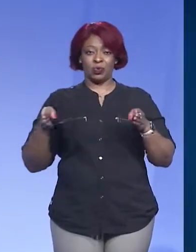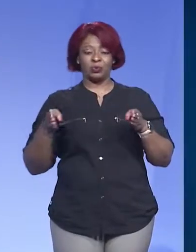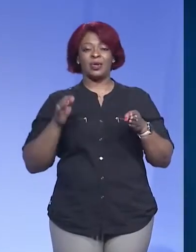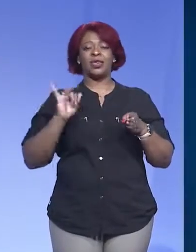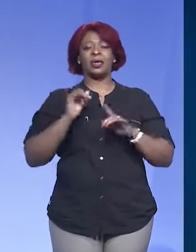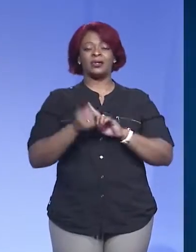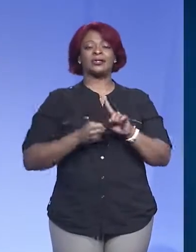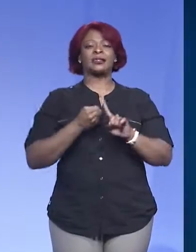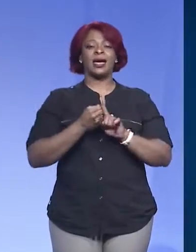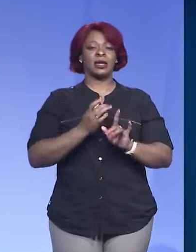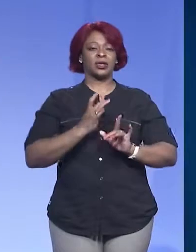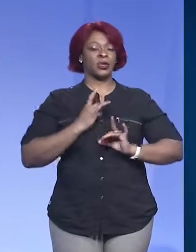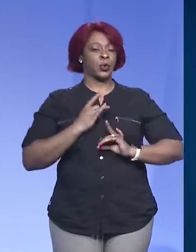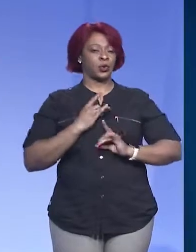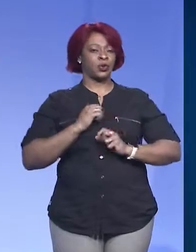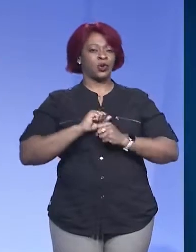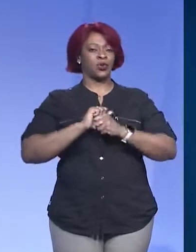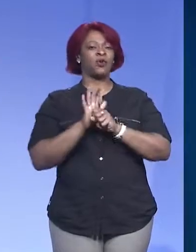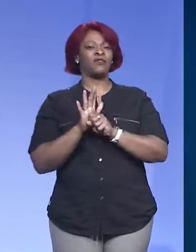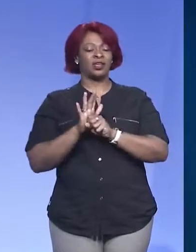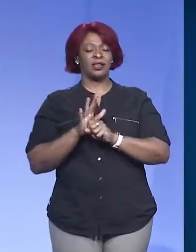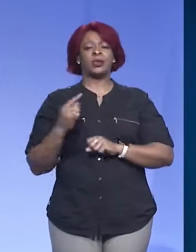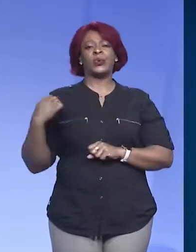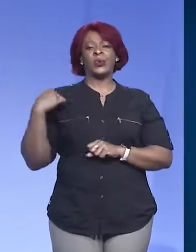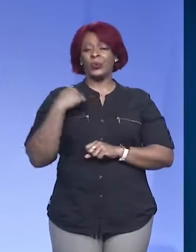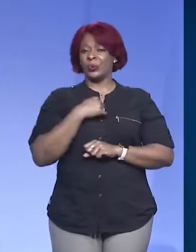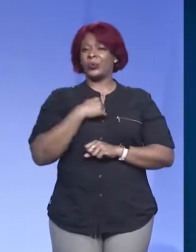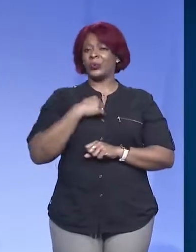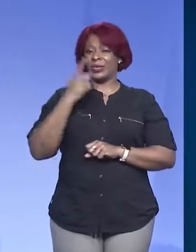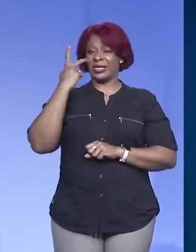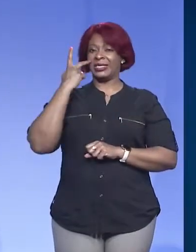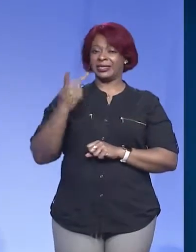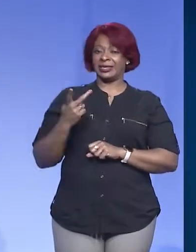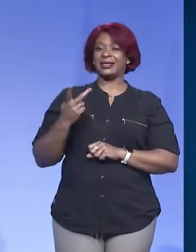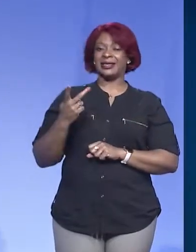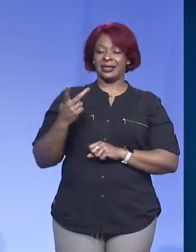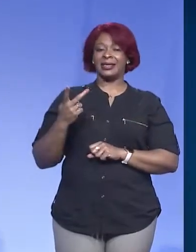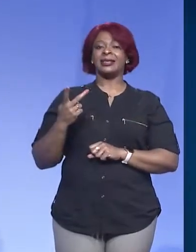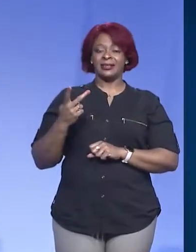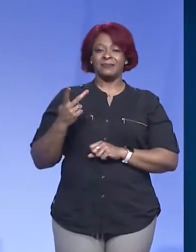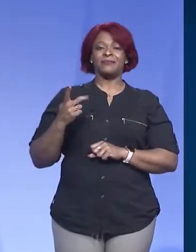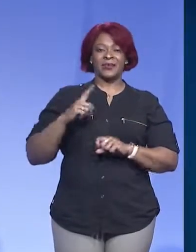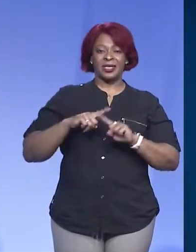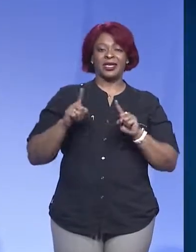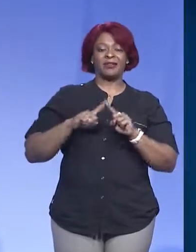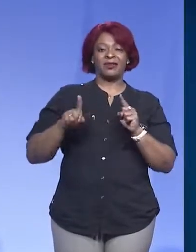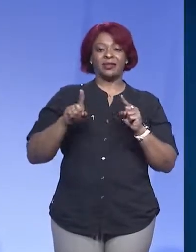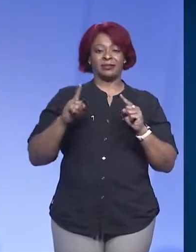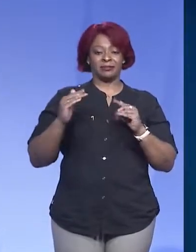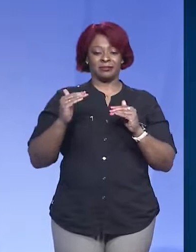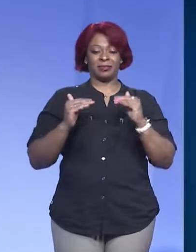being diagnosed with COVID. So we are seeing a convergence